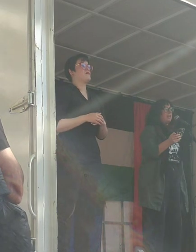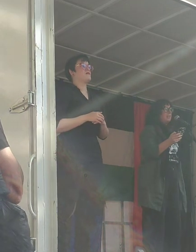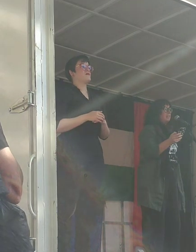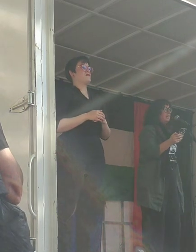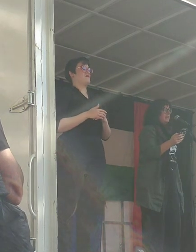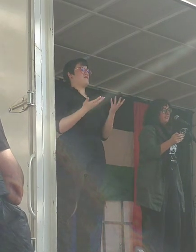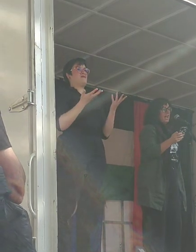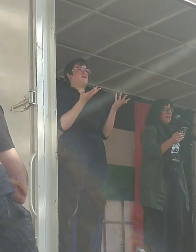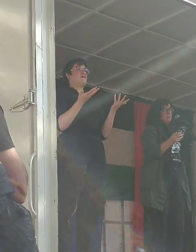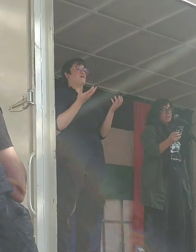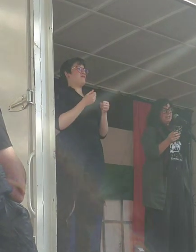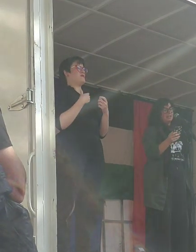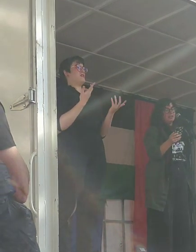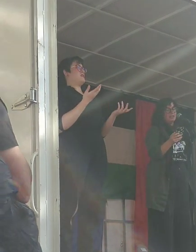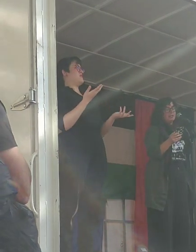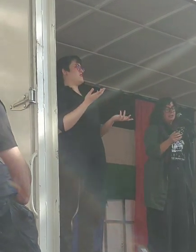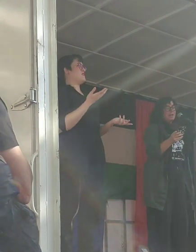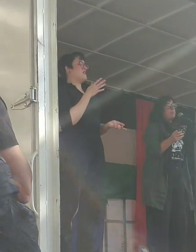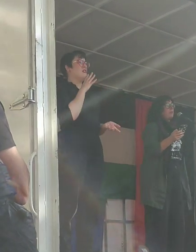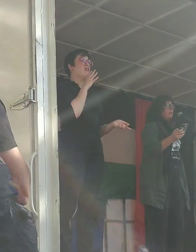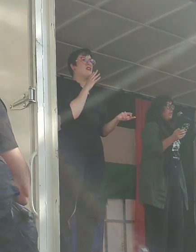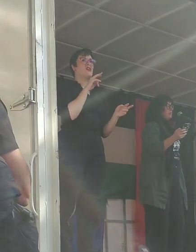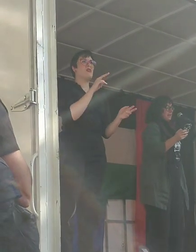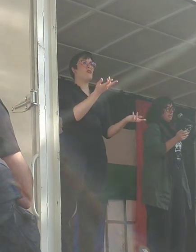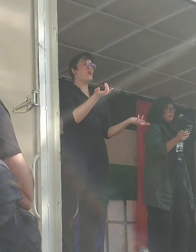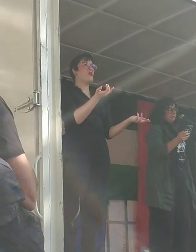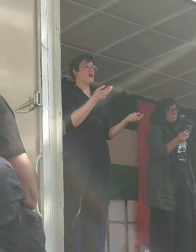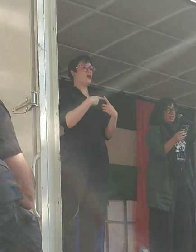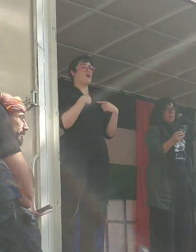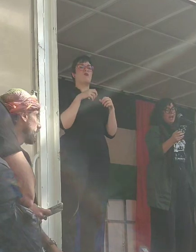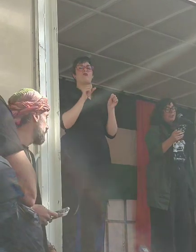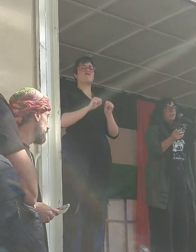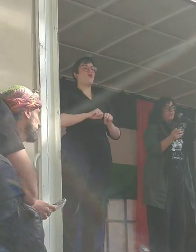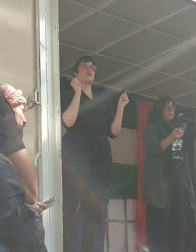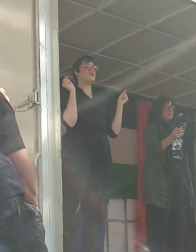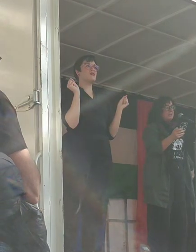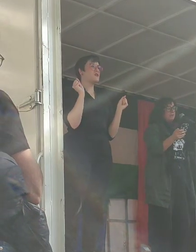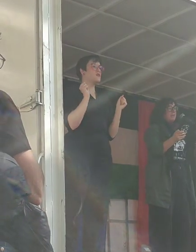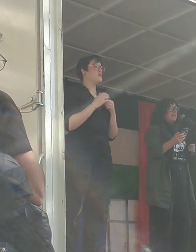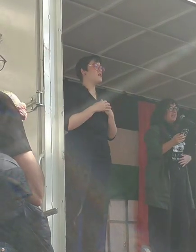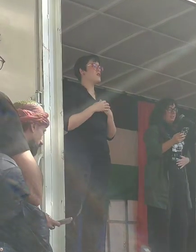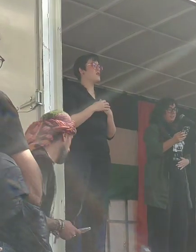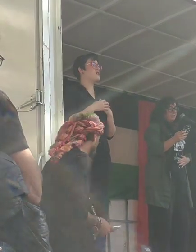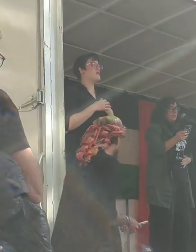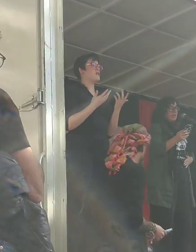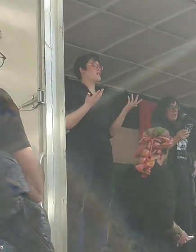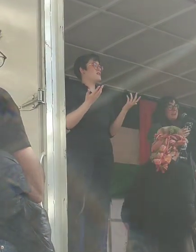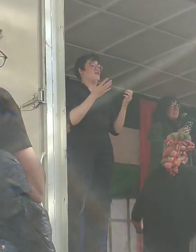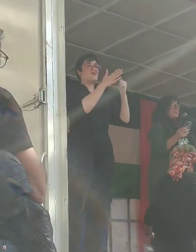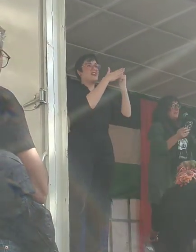It is bewildering. It is heartbreaking. We are broken as a people. I don't know that we can be